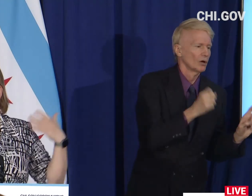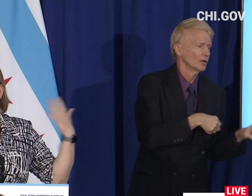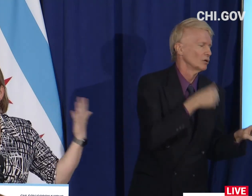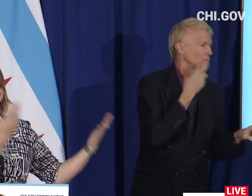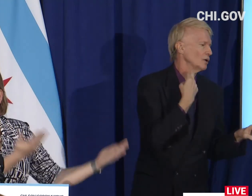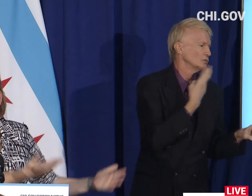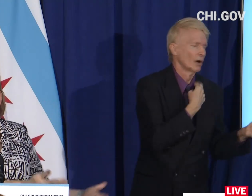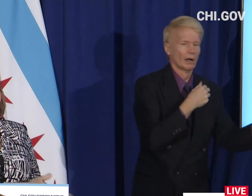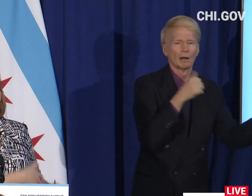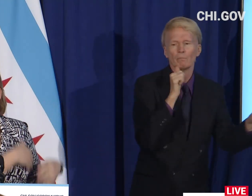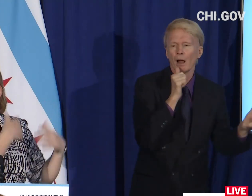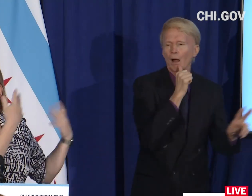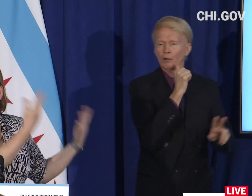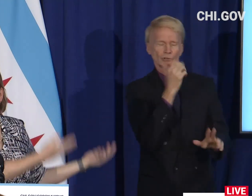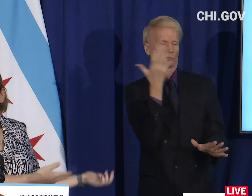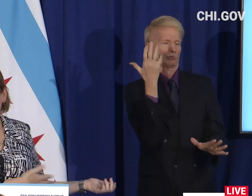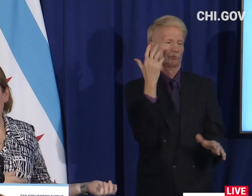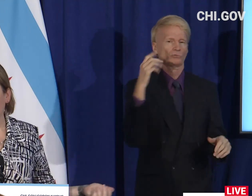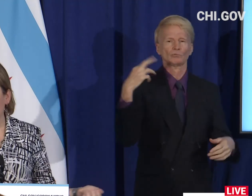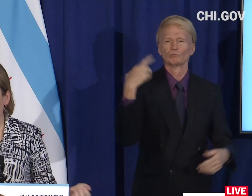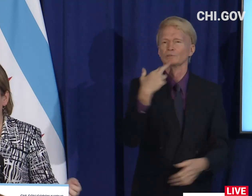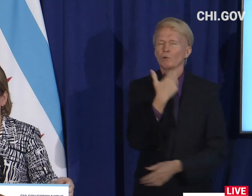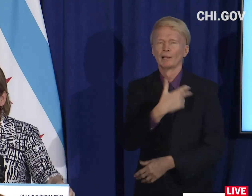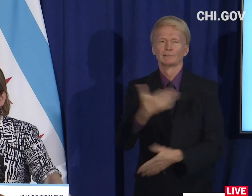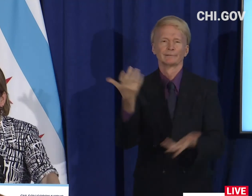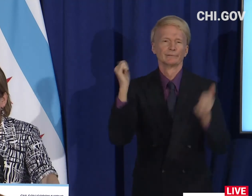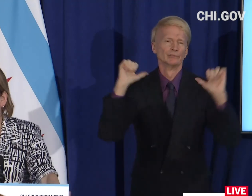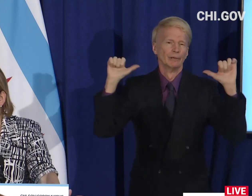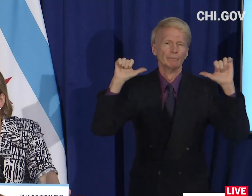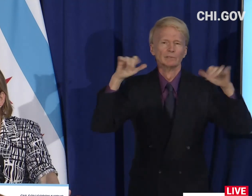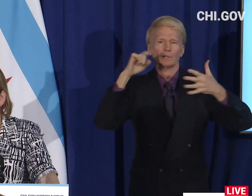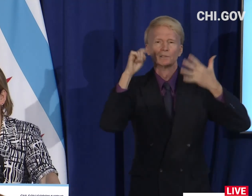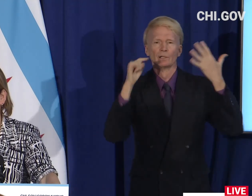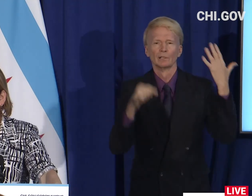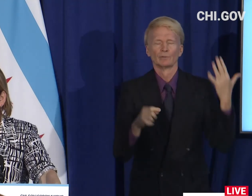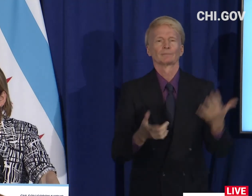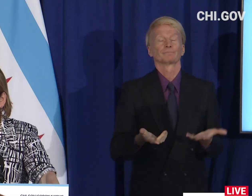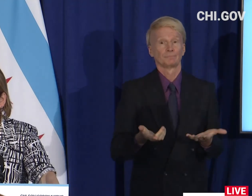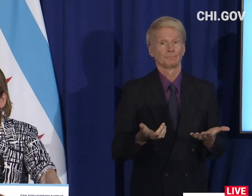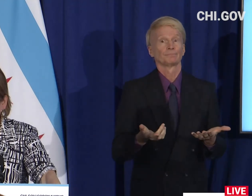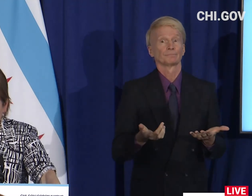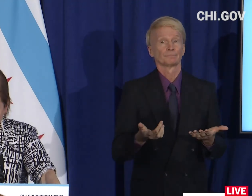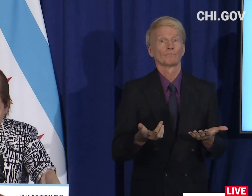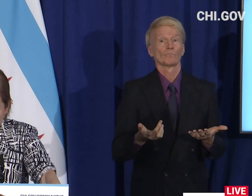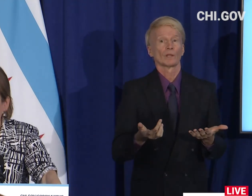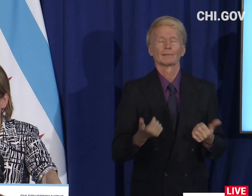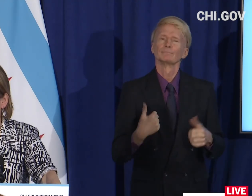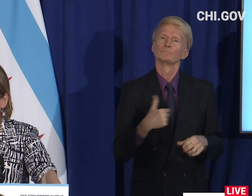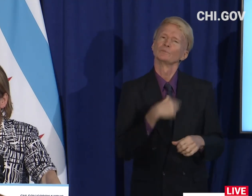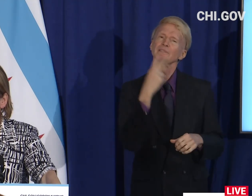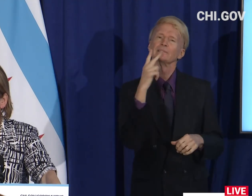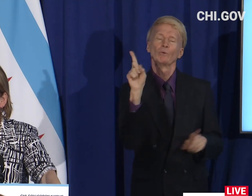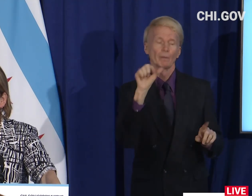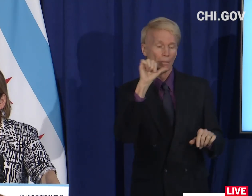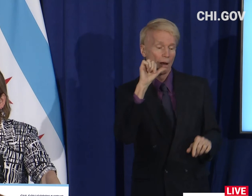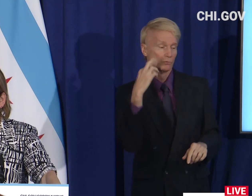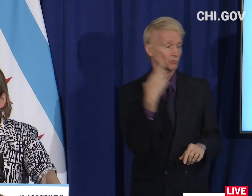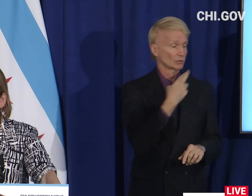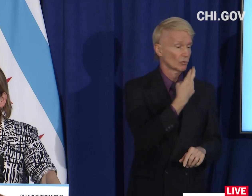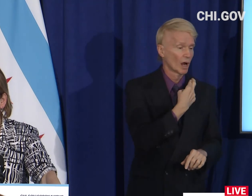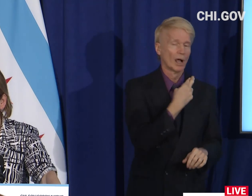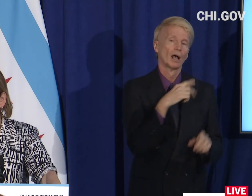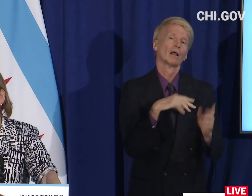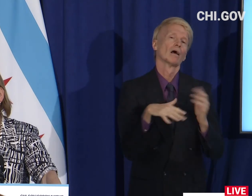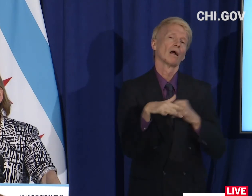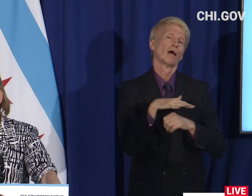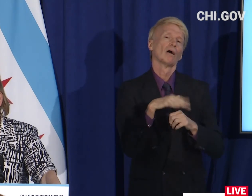in barber shops, are in gyms, et cetera. And not surprisingly, we see our bars and restaurants, particularly among